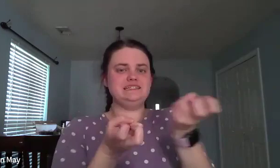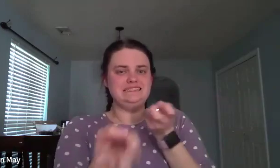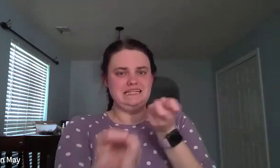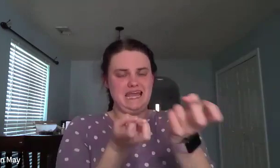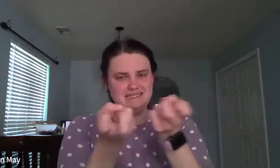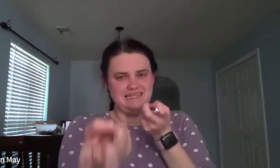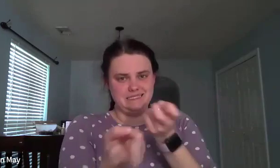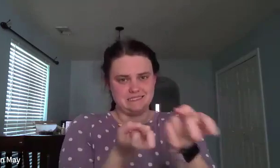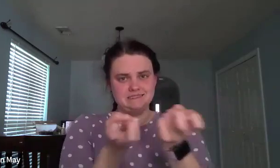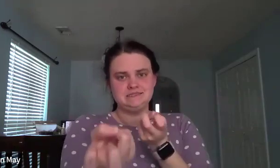Frozen, like ice skate.